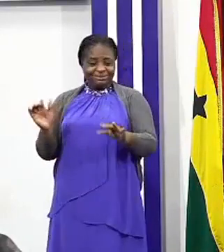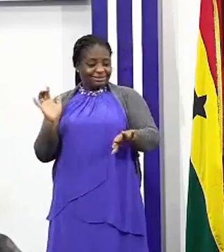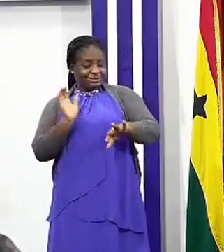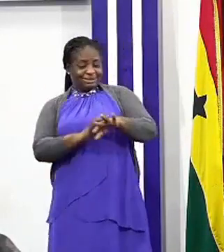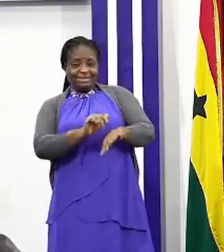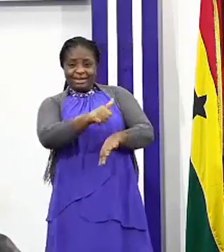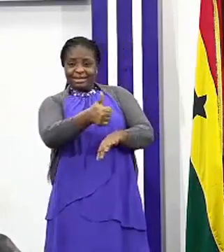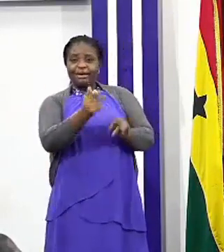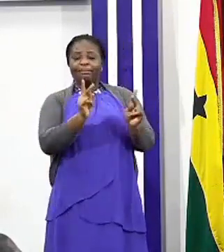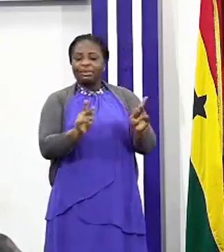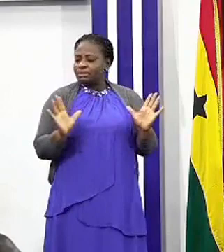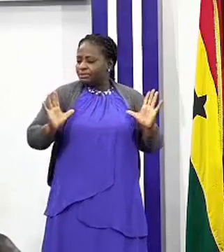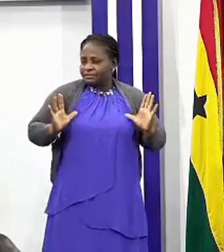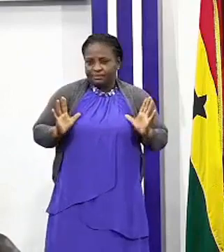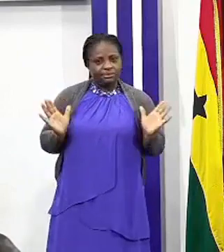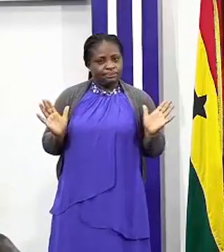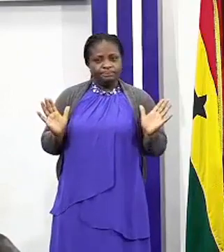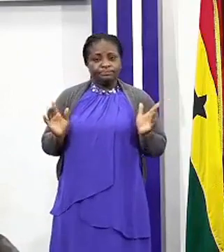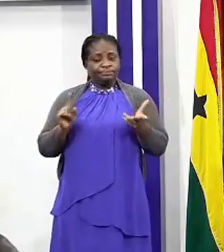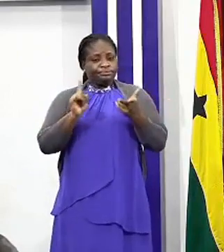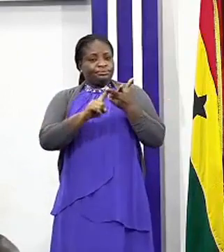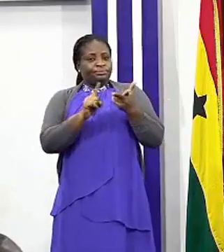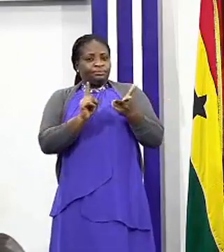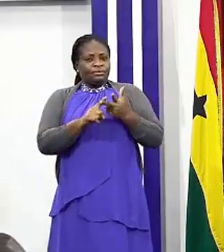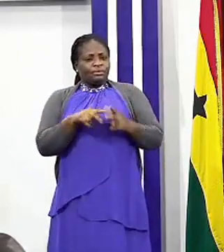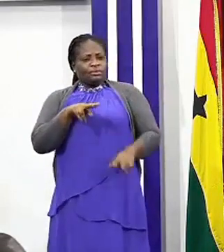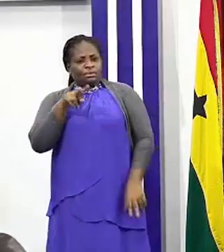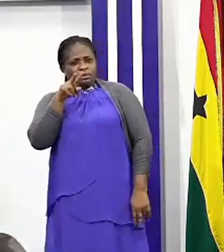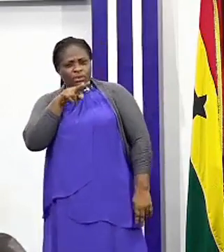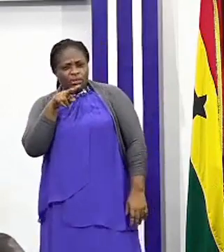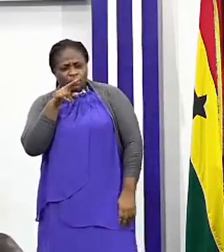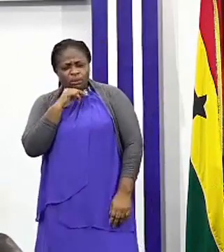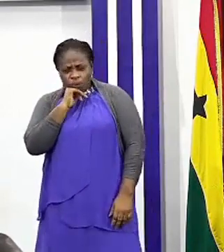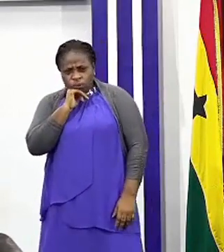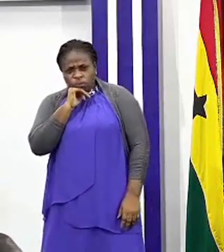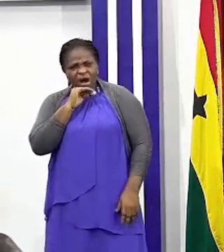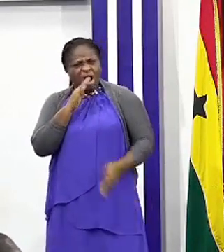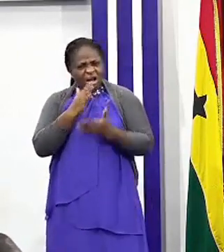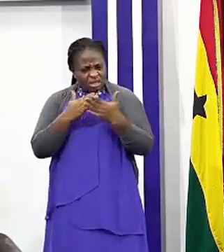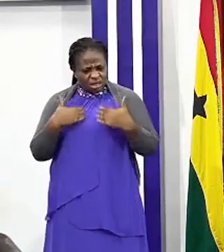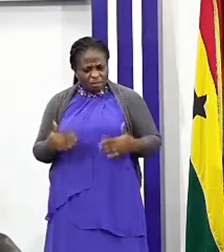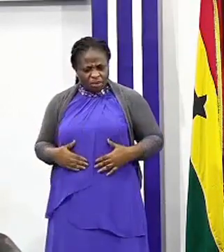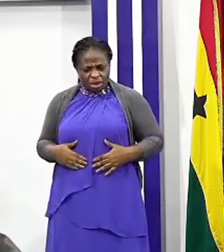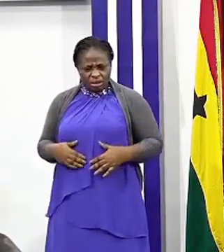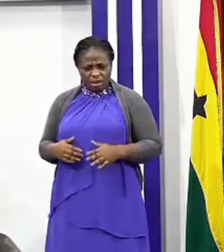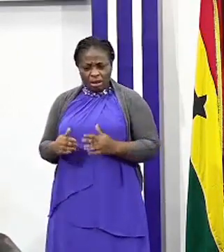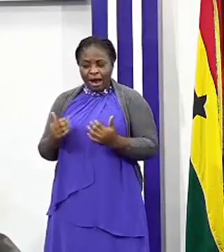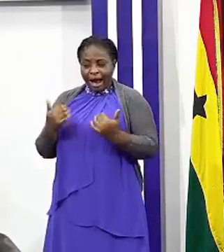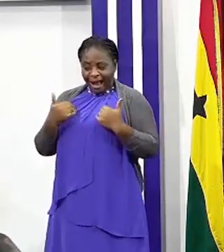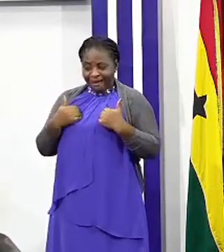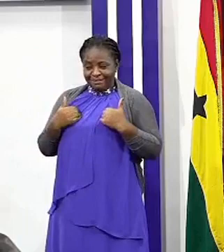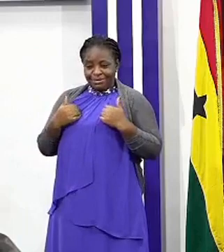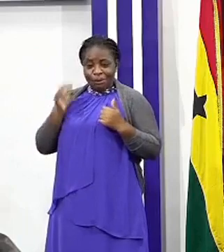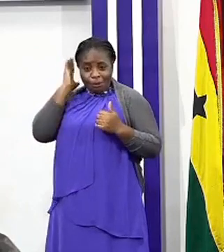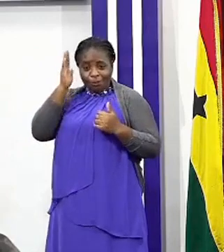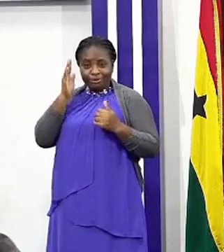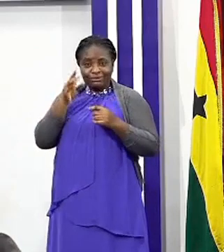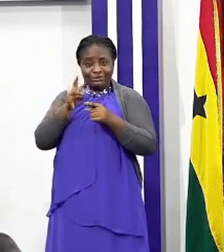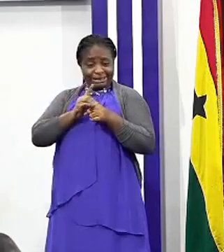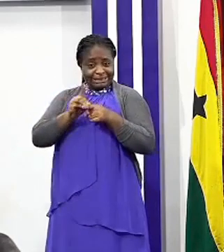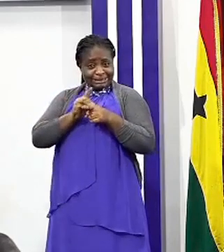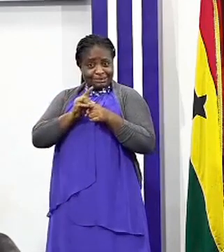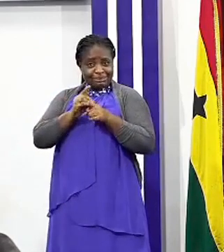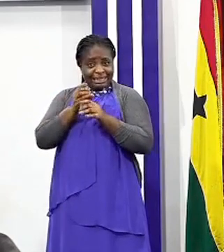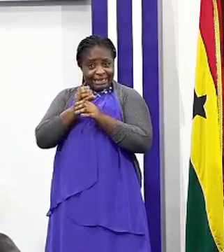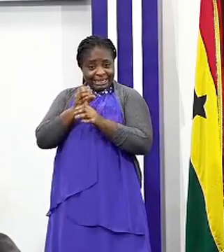fine. Of course, we also look at the fact that is there somebody who is likely to co-opt and be disciplined?